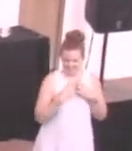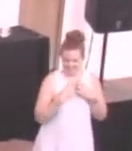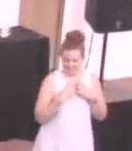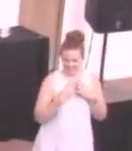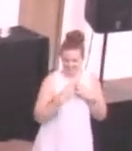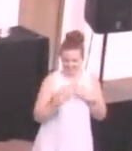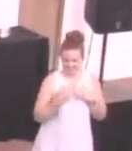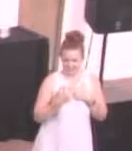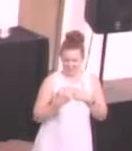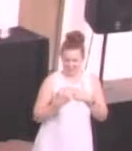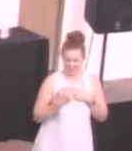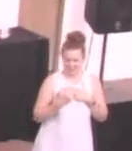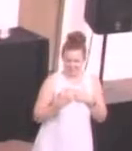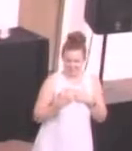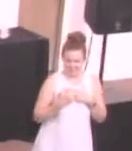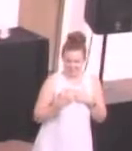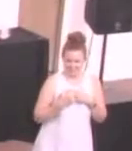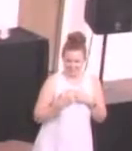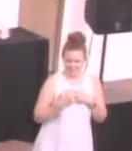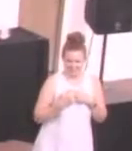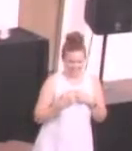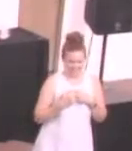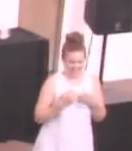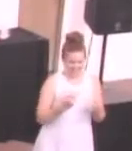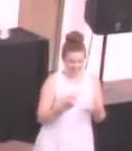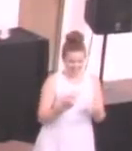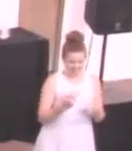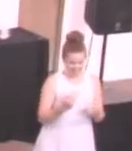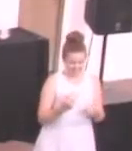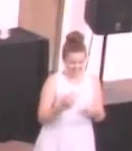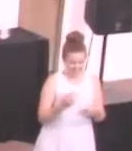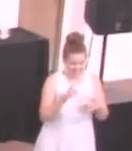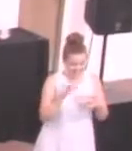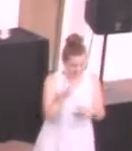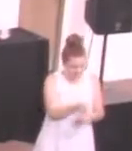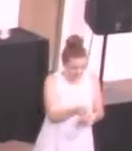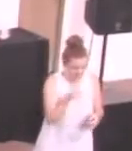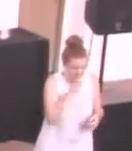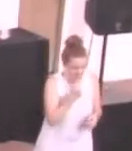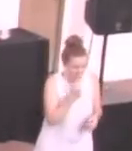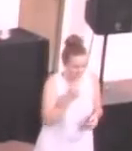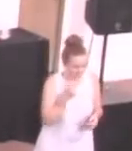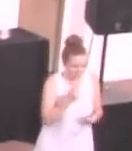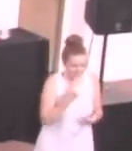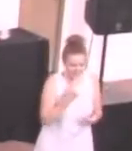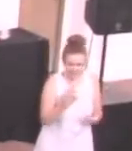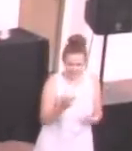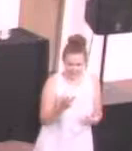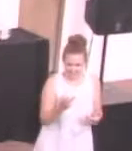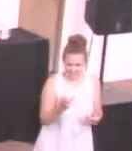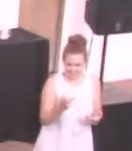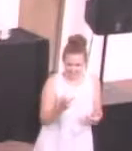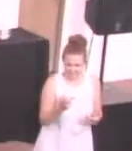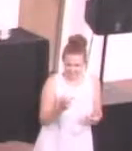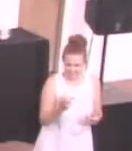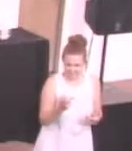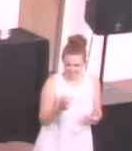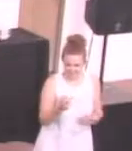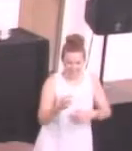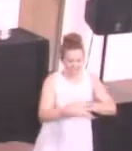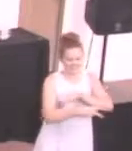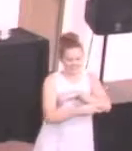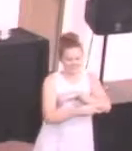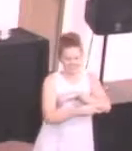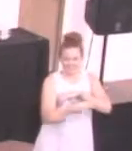This takes a lot of nerve to put a microphone in kids' mouths and see what they're going to say. Go ahead and just tell us.